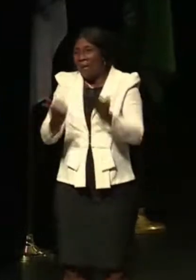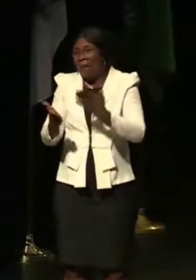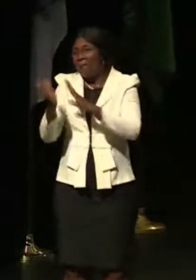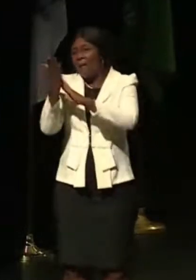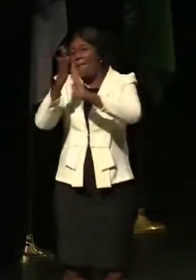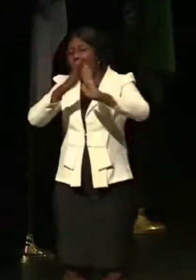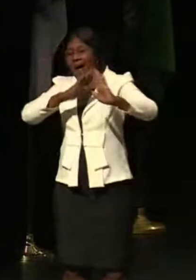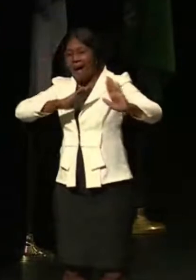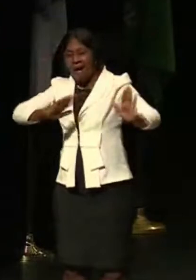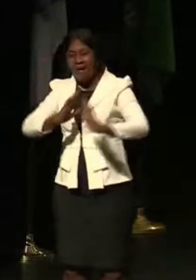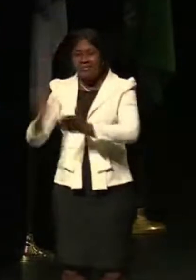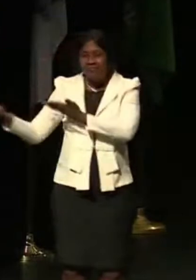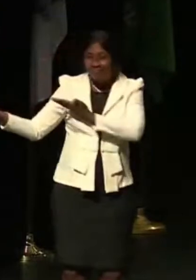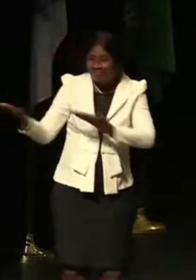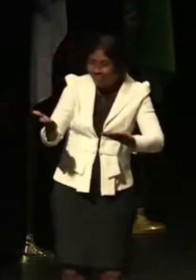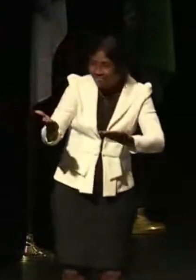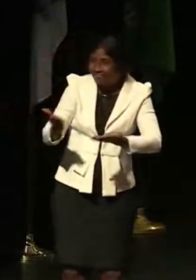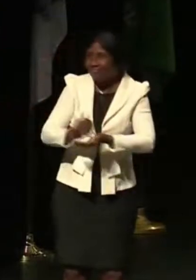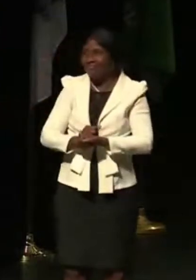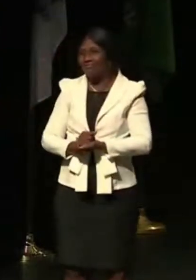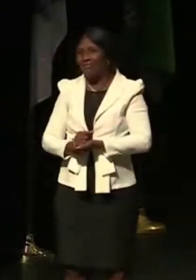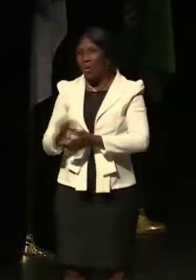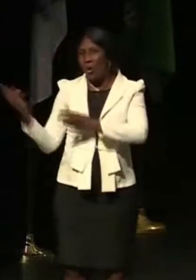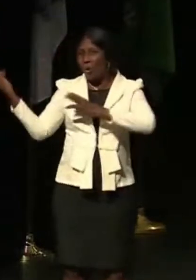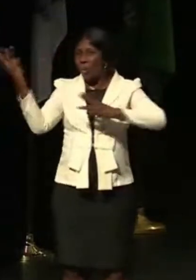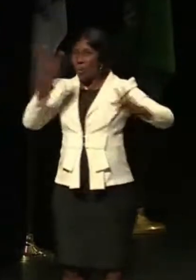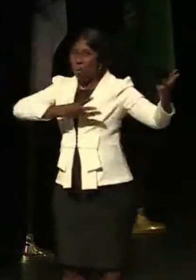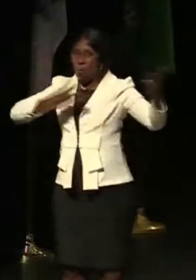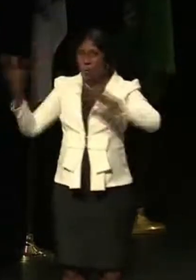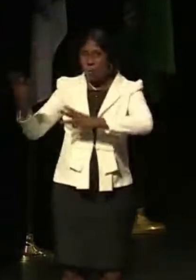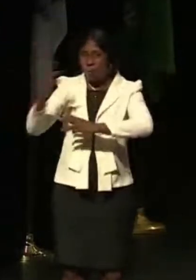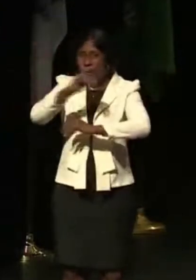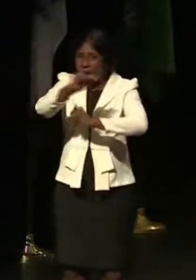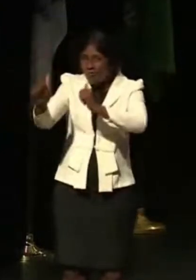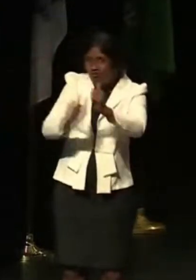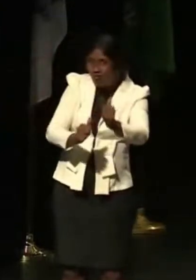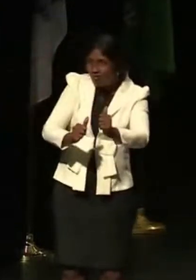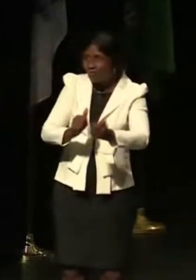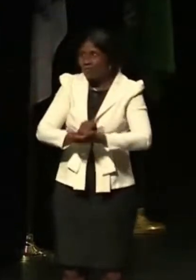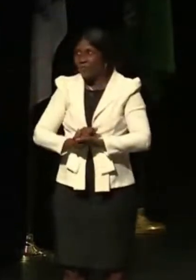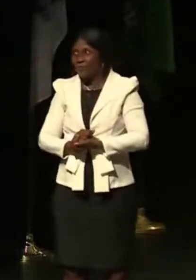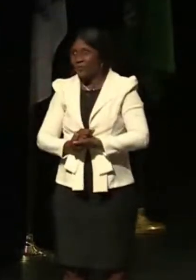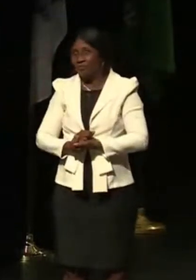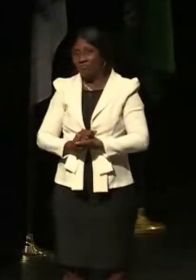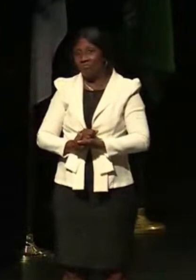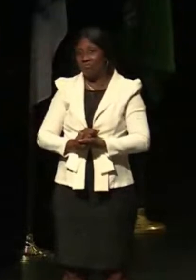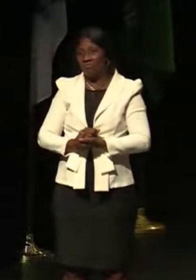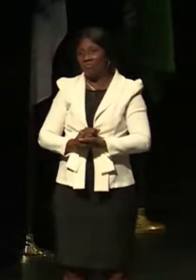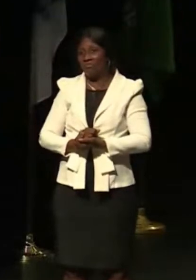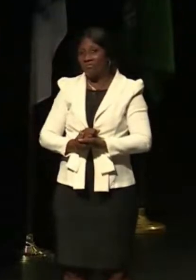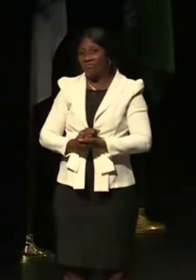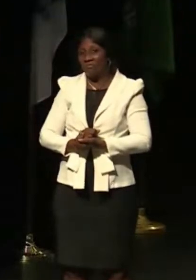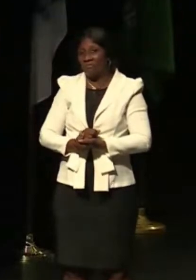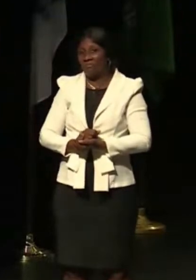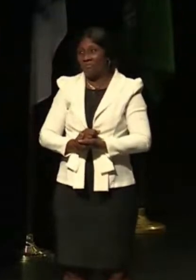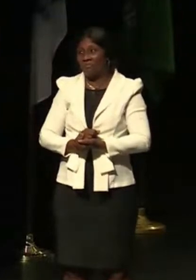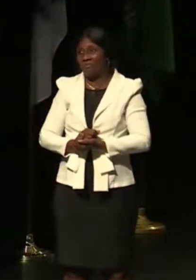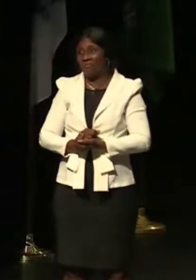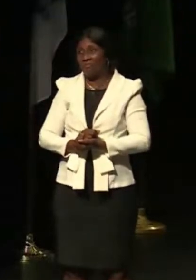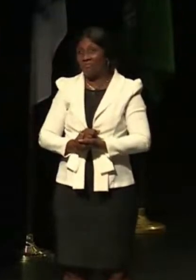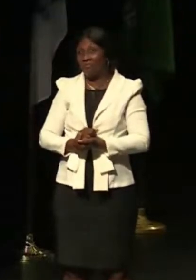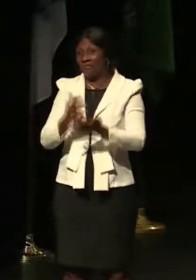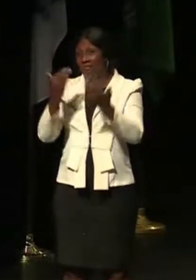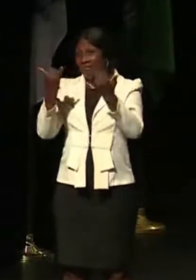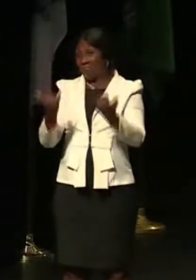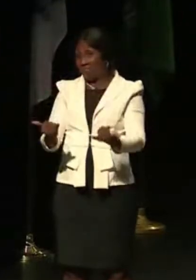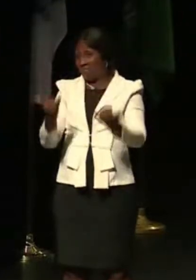around, we are now on the brink of a war that could be continental, that could be nuclear. And